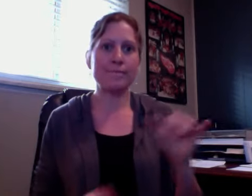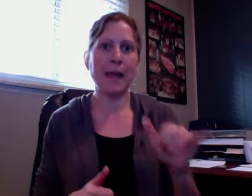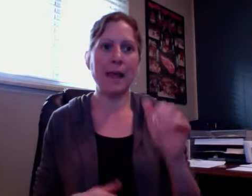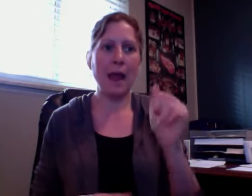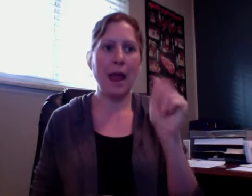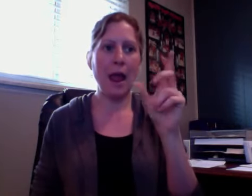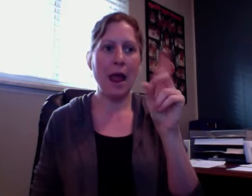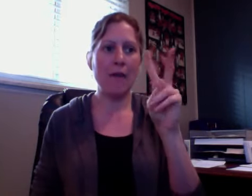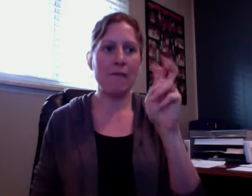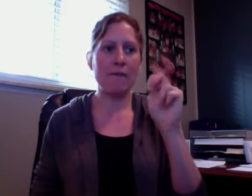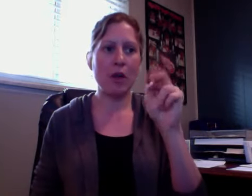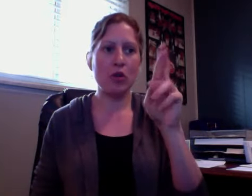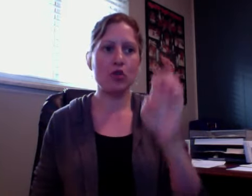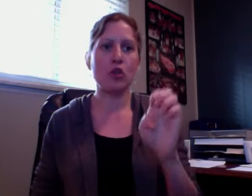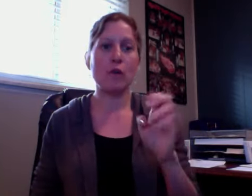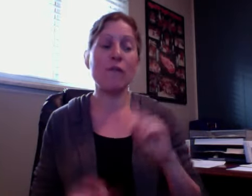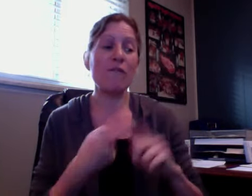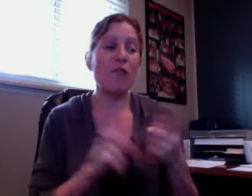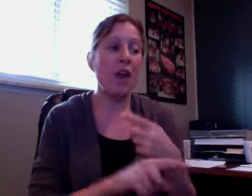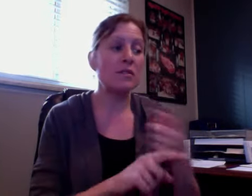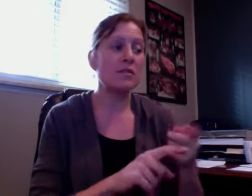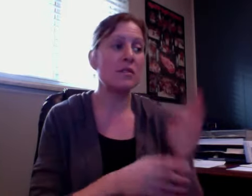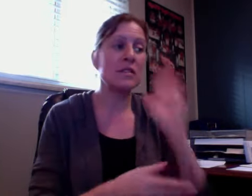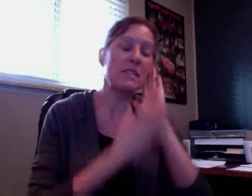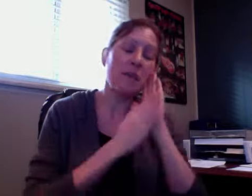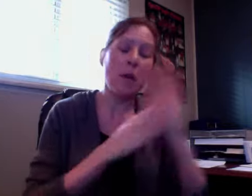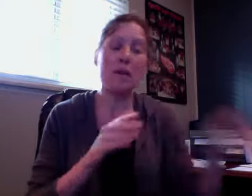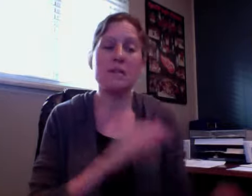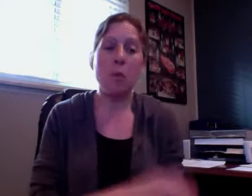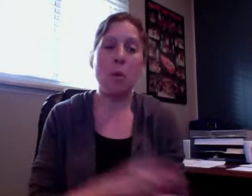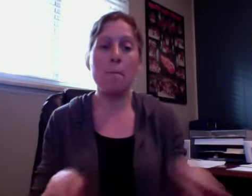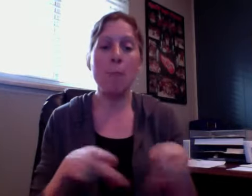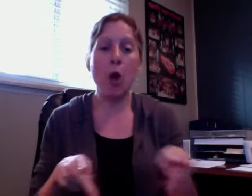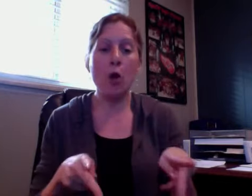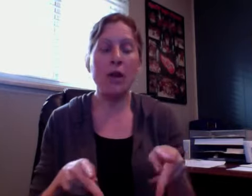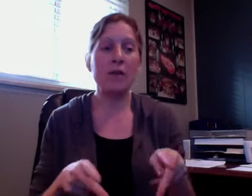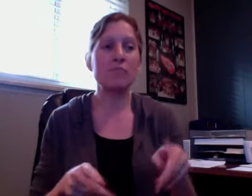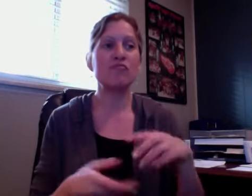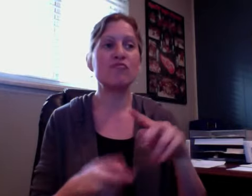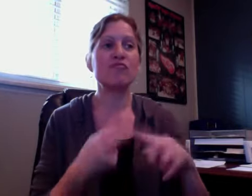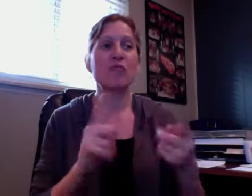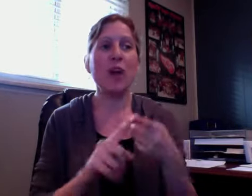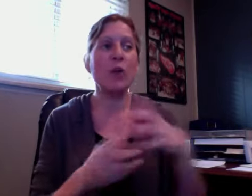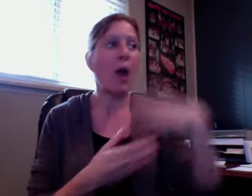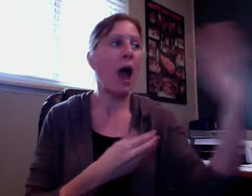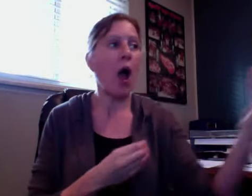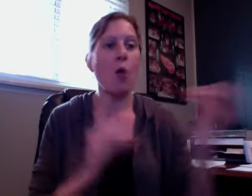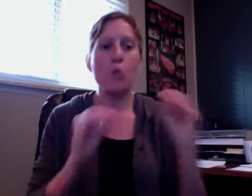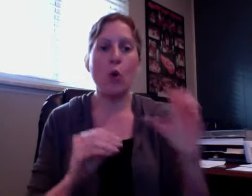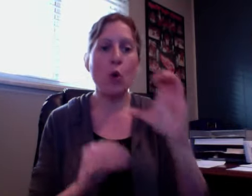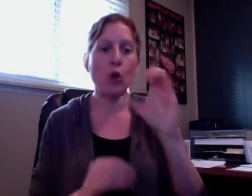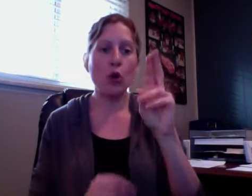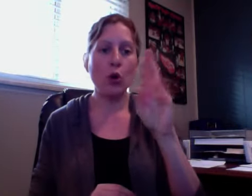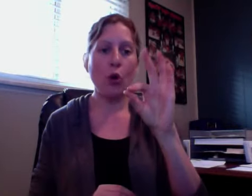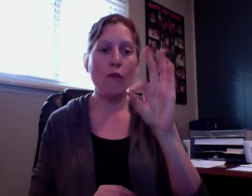slumber parties. Our friends are going out, no curfew. You slumber parties met your cousins, came over, and hung out and slept at your house. You